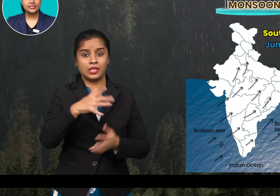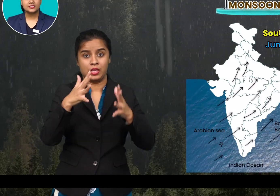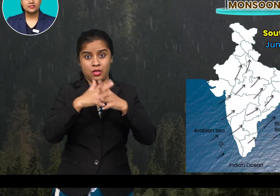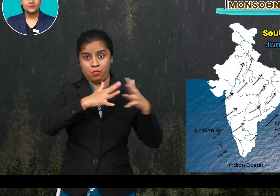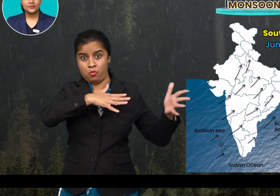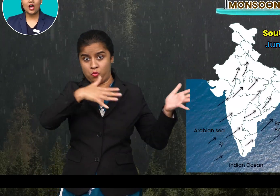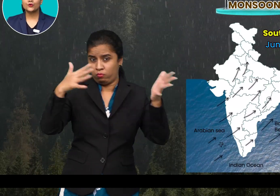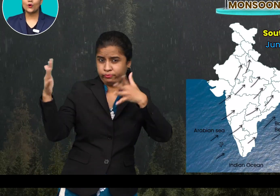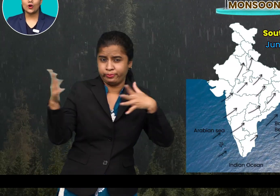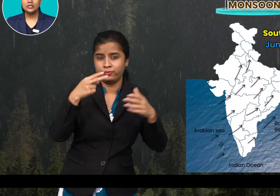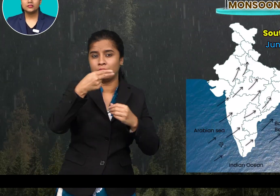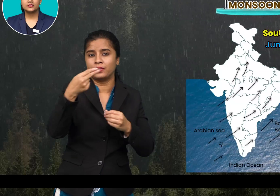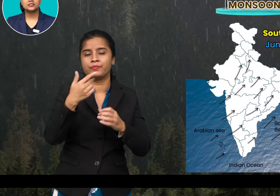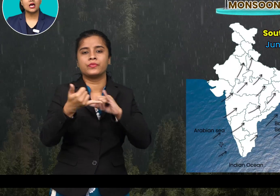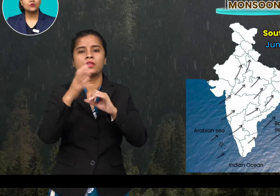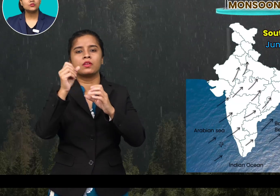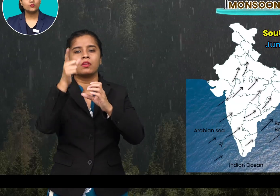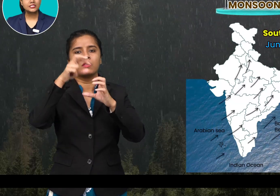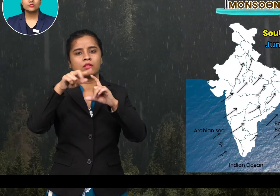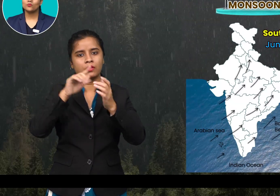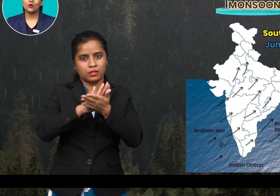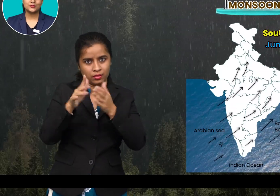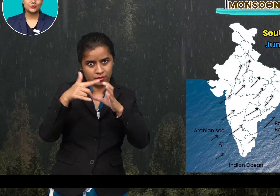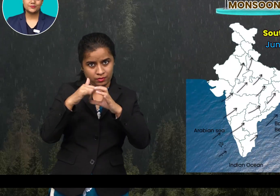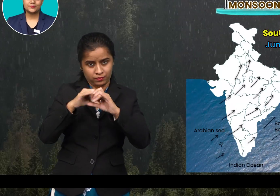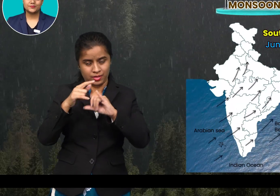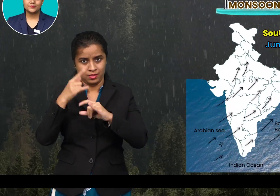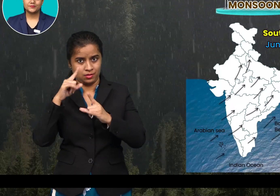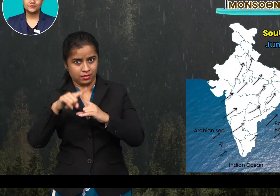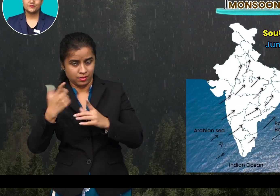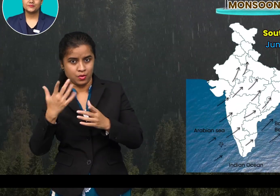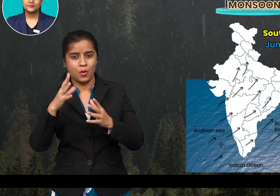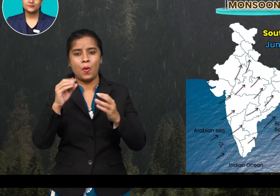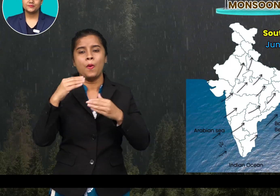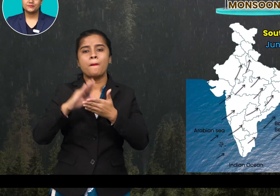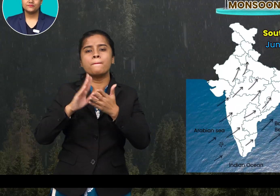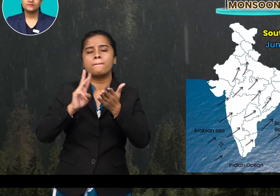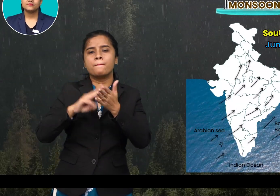These winds are called the southwest monsoon.